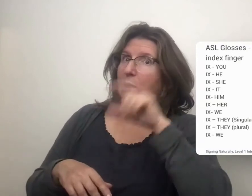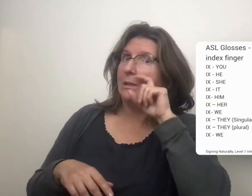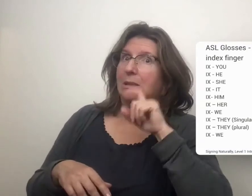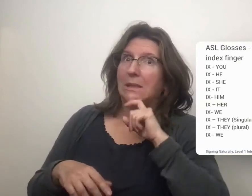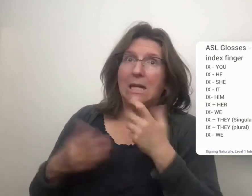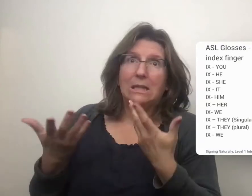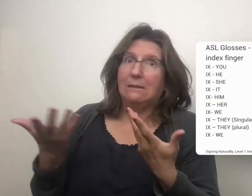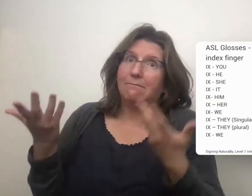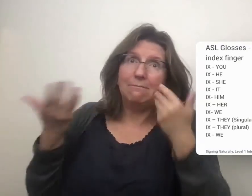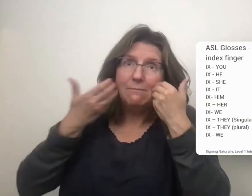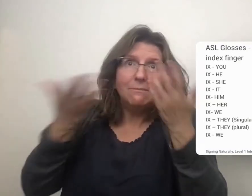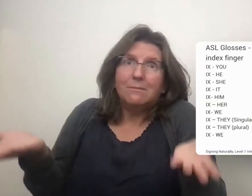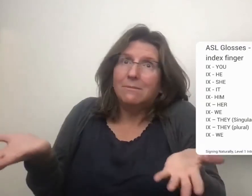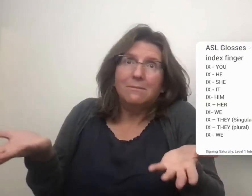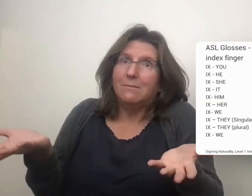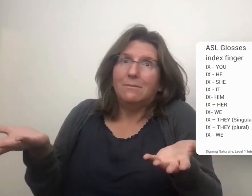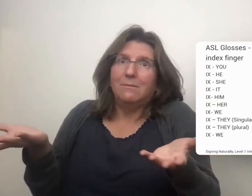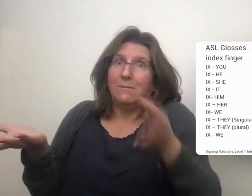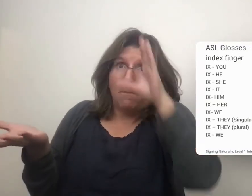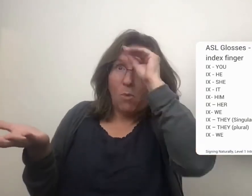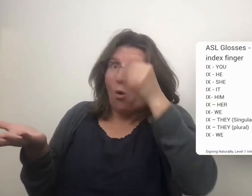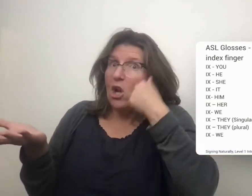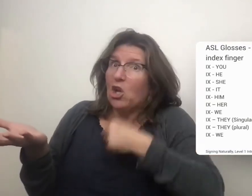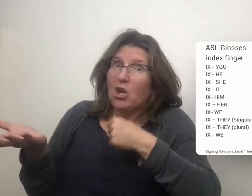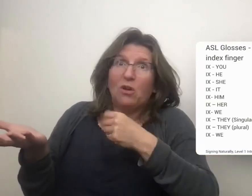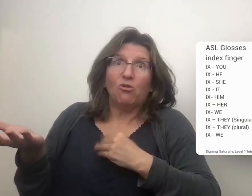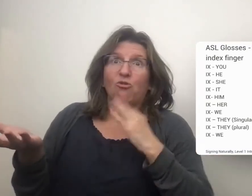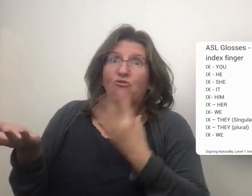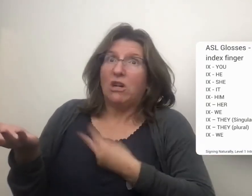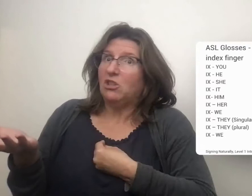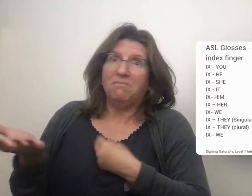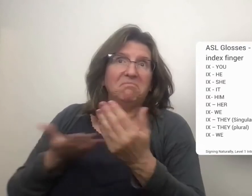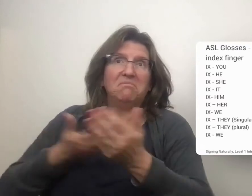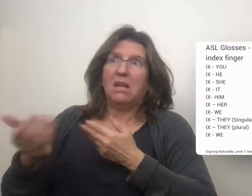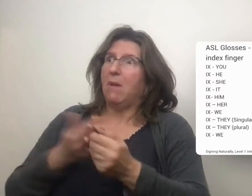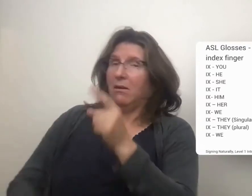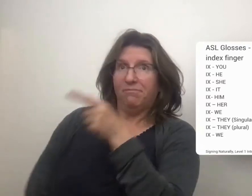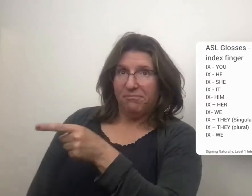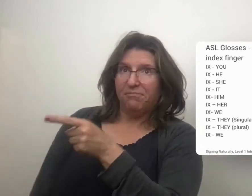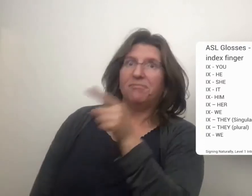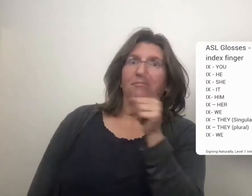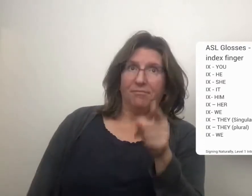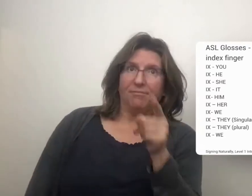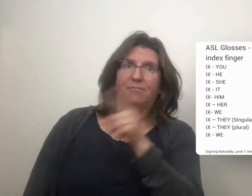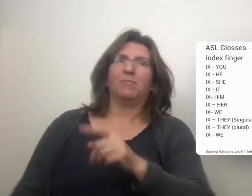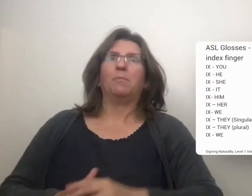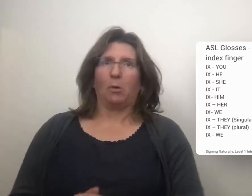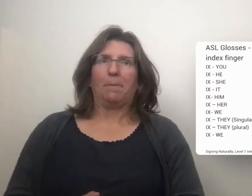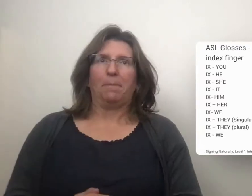ASL pronouns are not genderized, so without background knowledge, one doesn't know if the referent is male or female, non-gendered